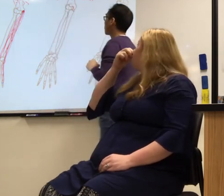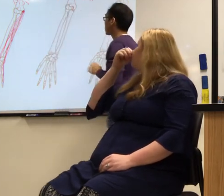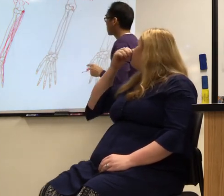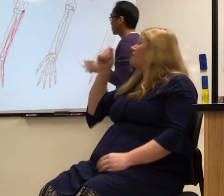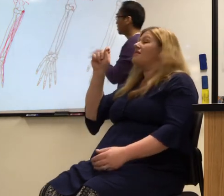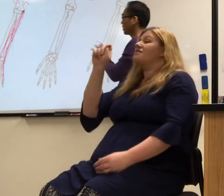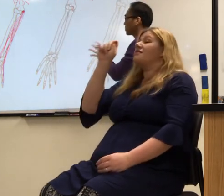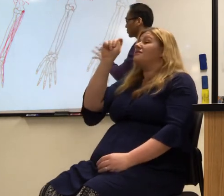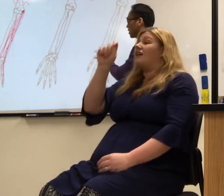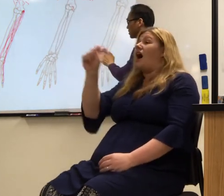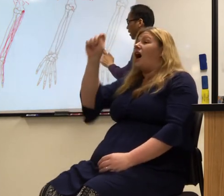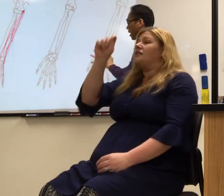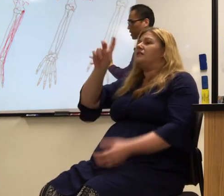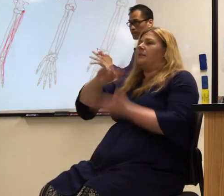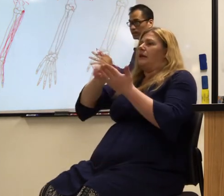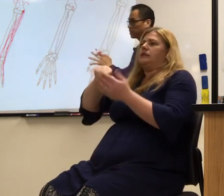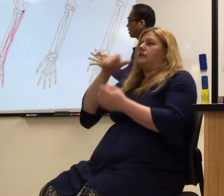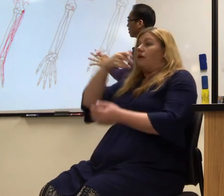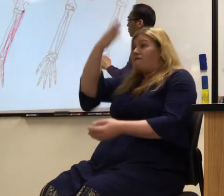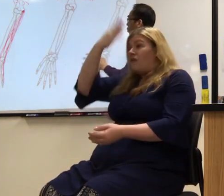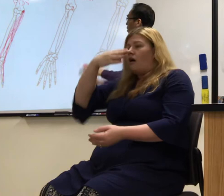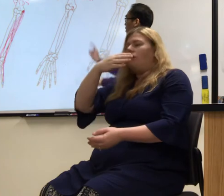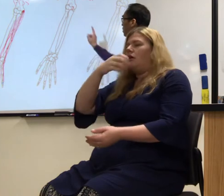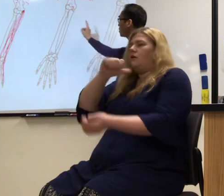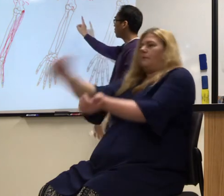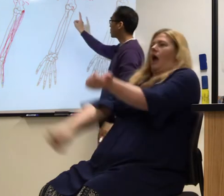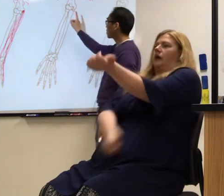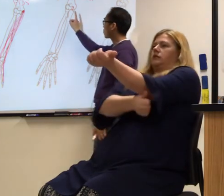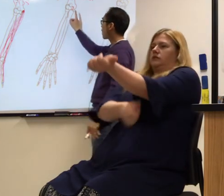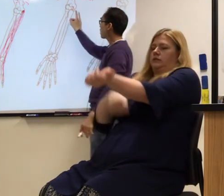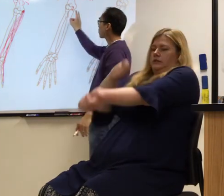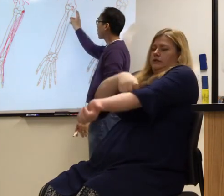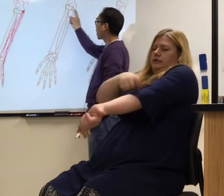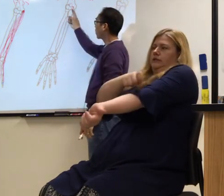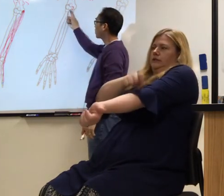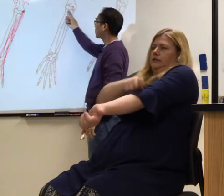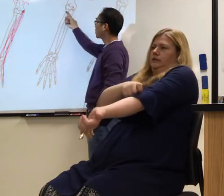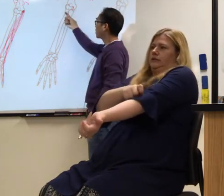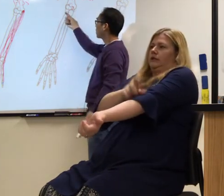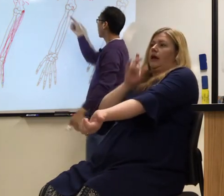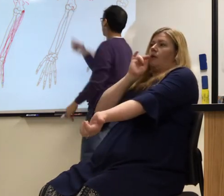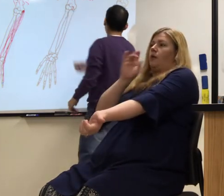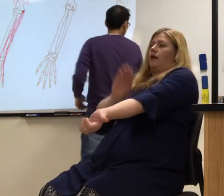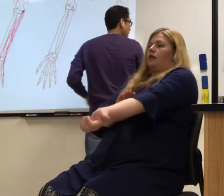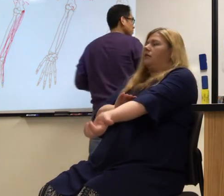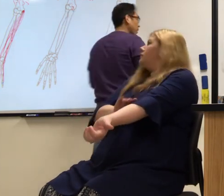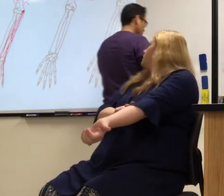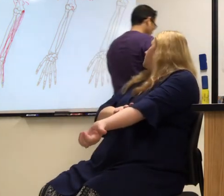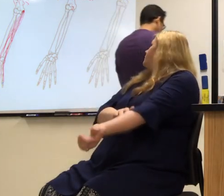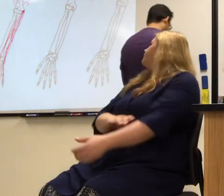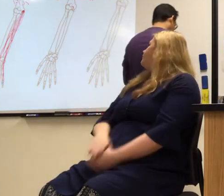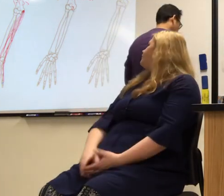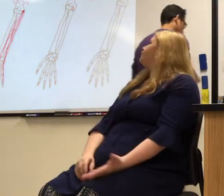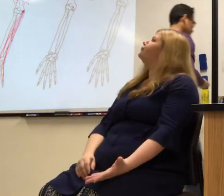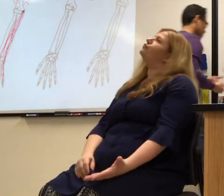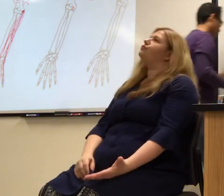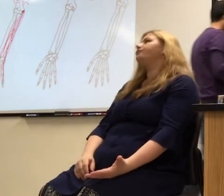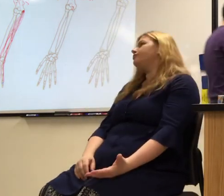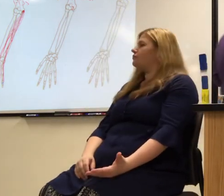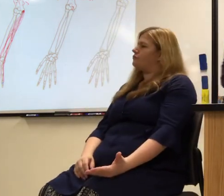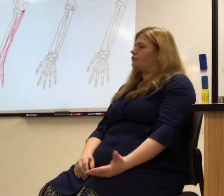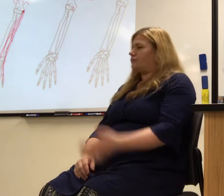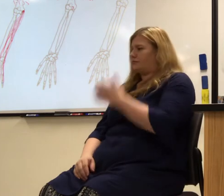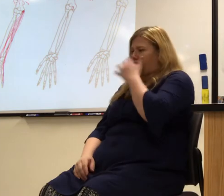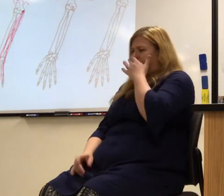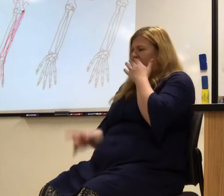some dots there to illustrate it's behind it. But what it's going to do, it's going to wrap around. I should probably write that down here since I'm